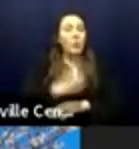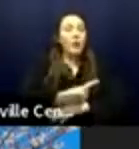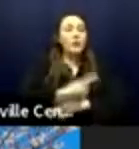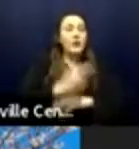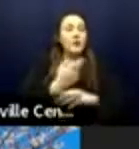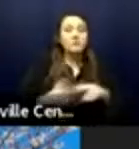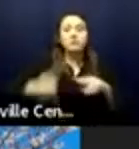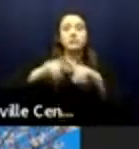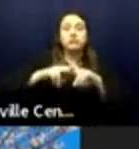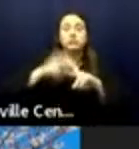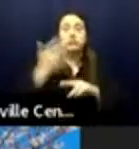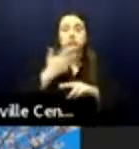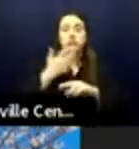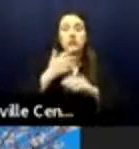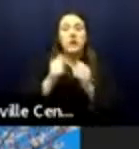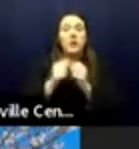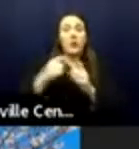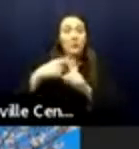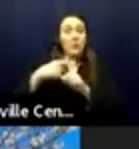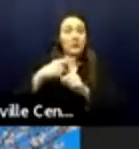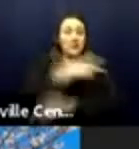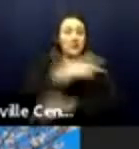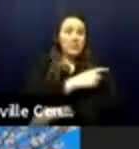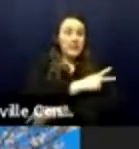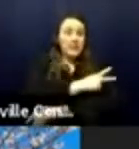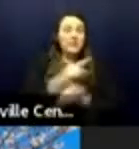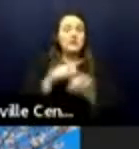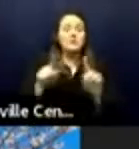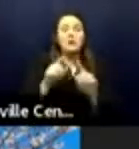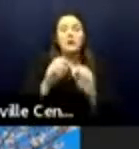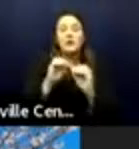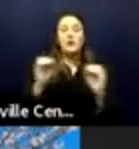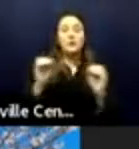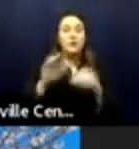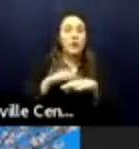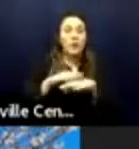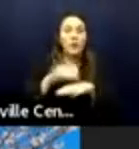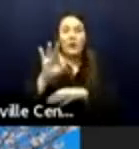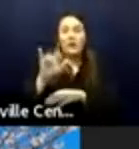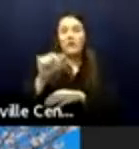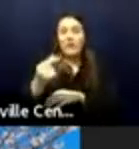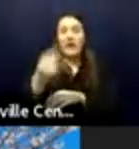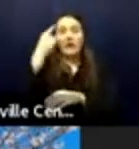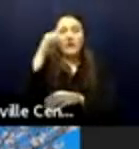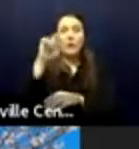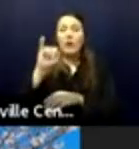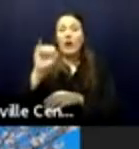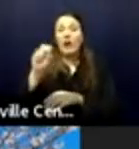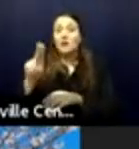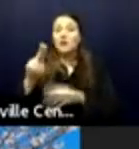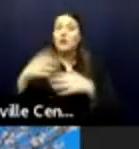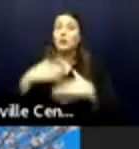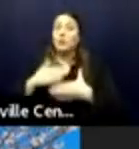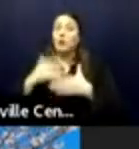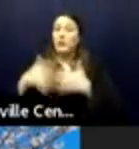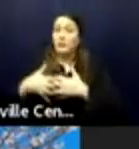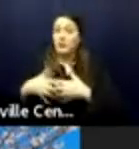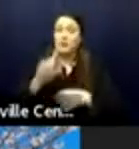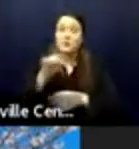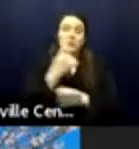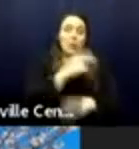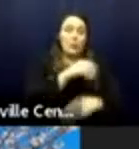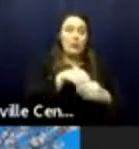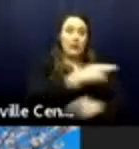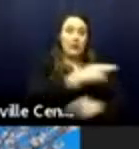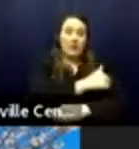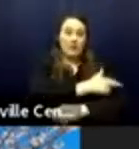increases regarding positive patients, but there were no flags noted for ICU patients or ventilated patients. After speaking with